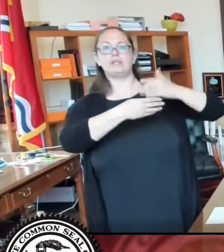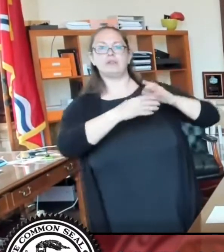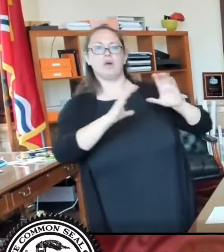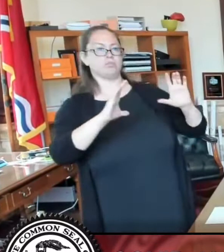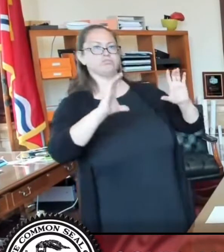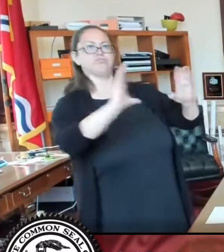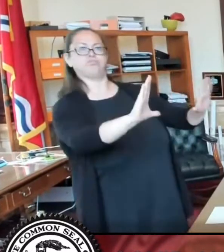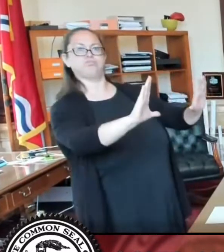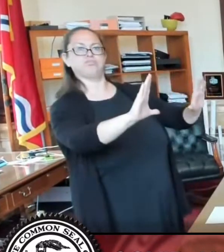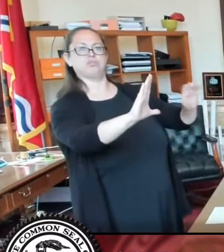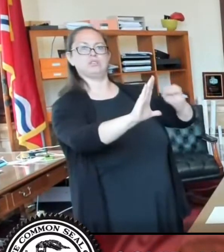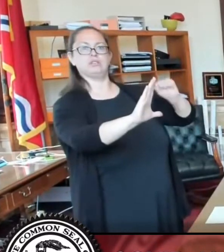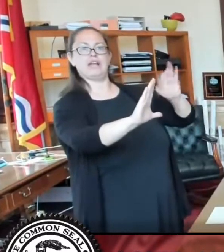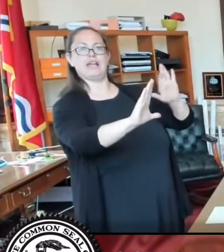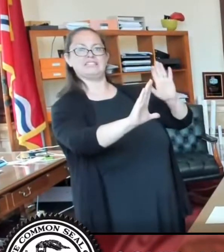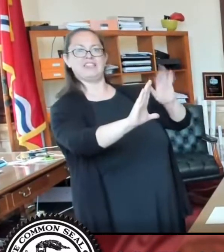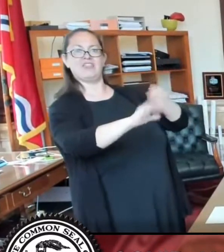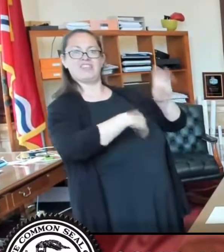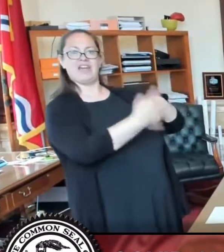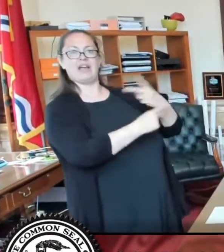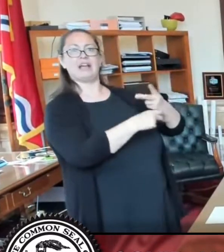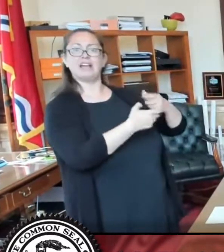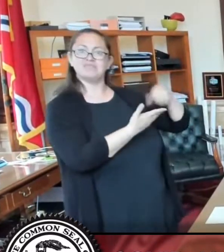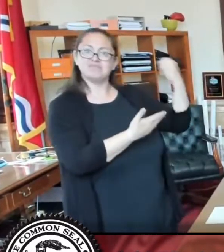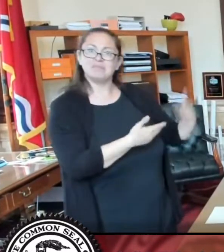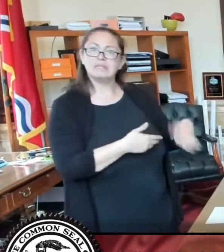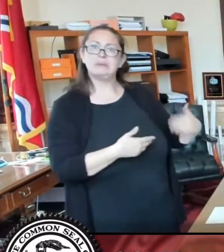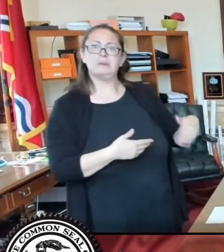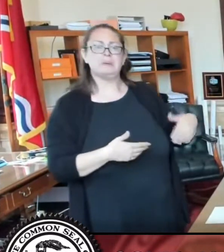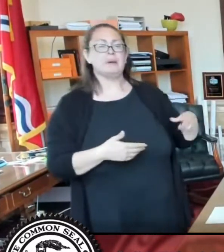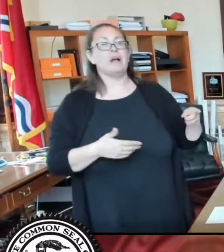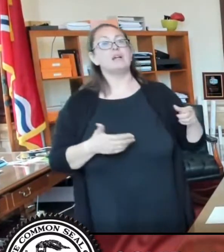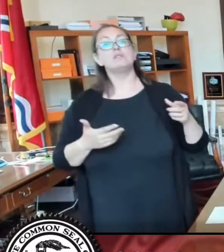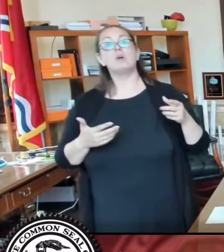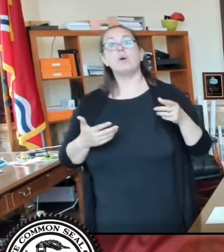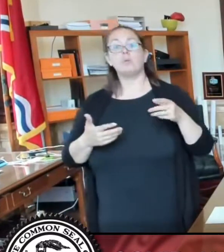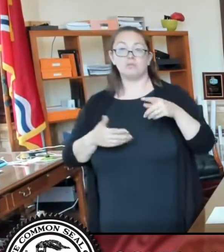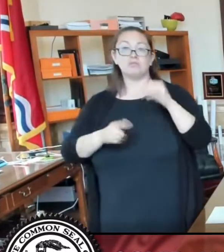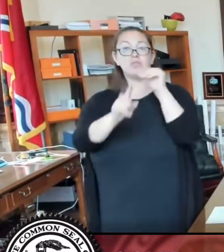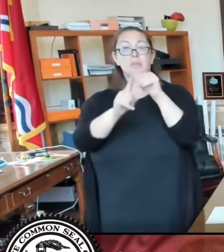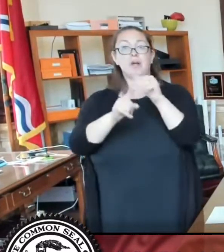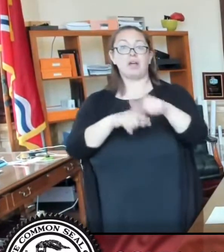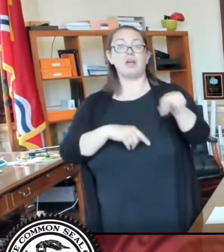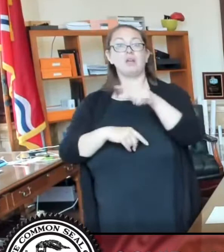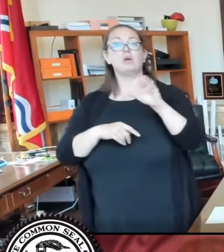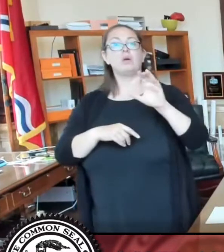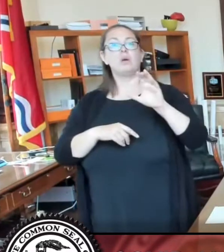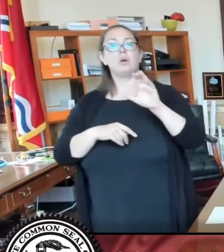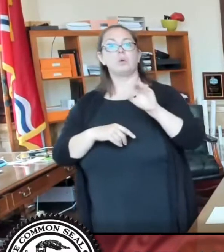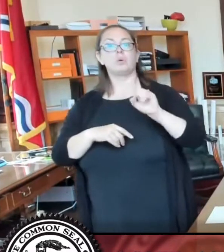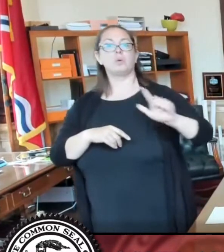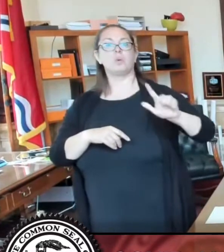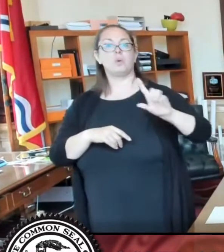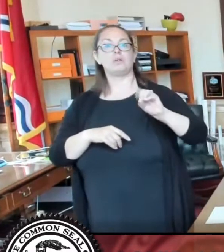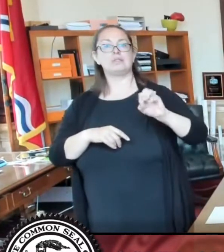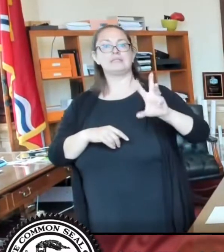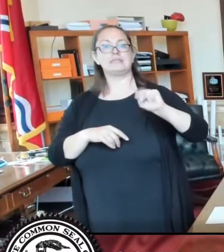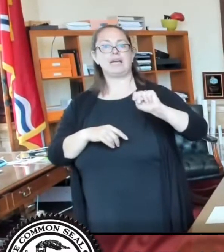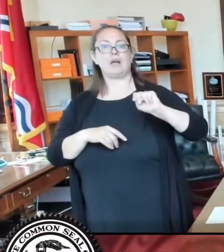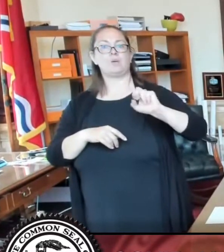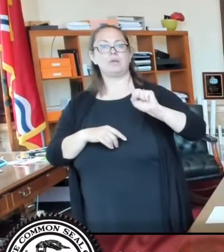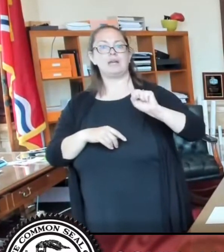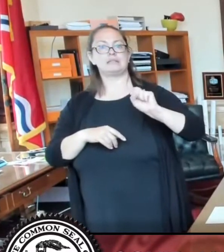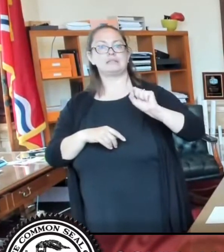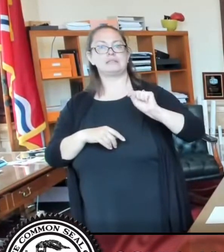want to just remind everybody that Cool Down STL, it's heat up in the winter, cool down in the